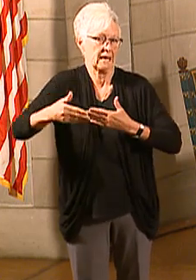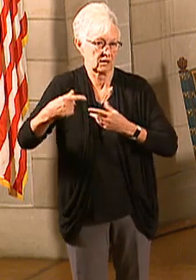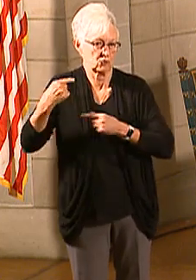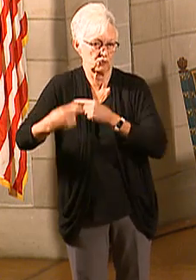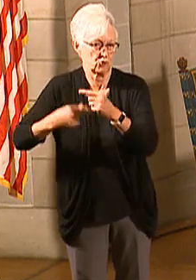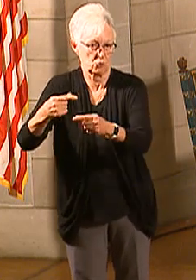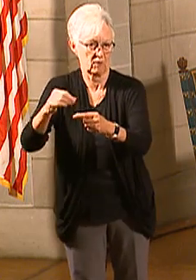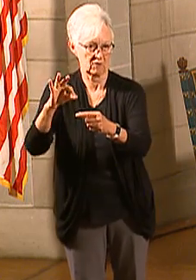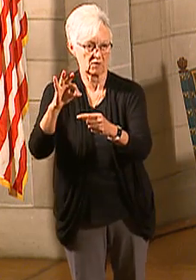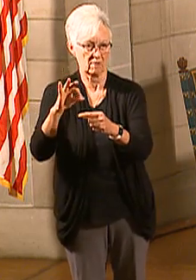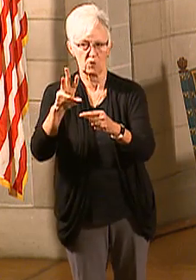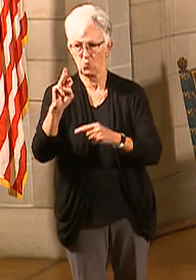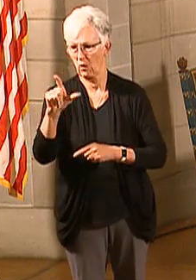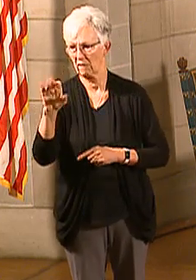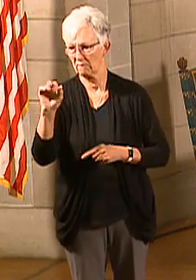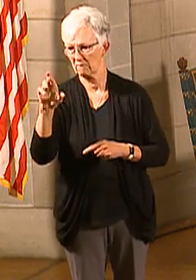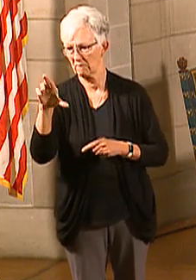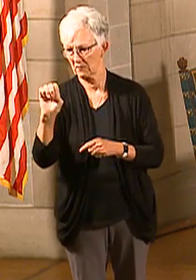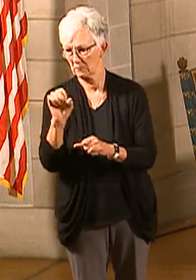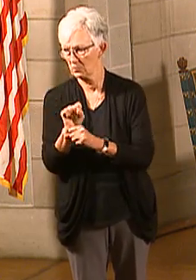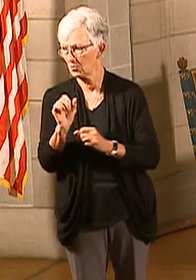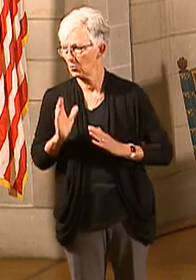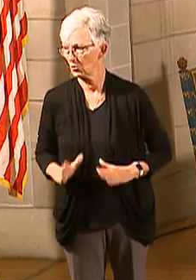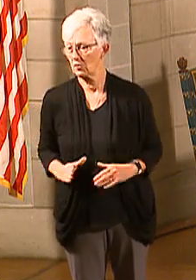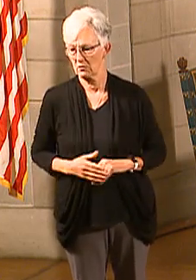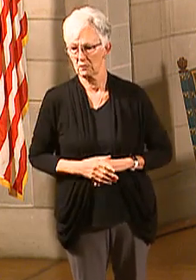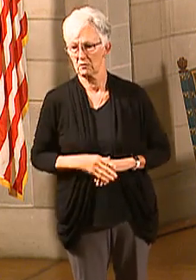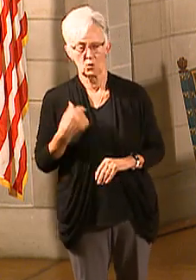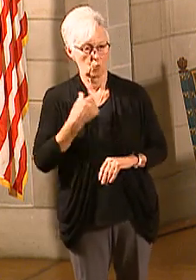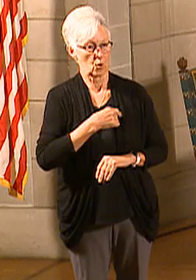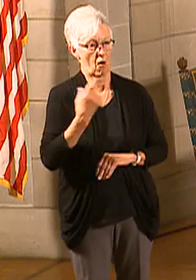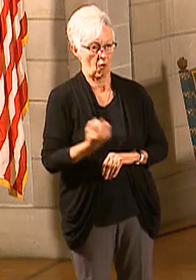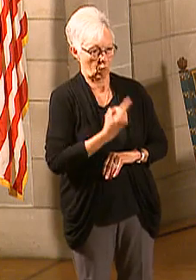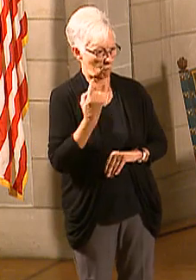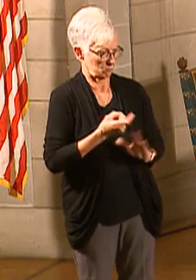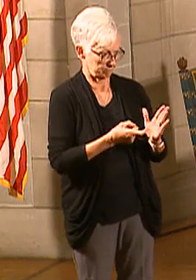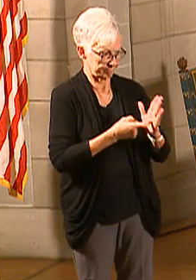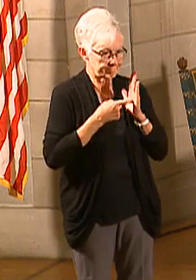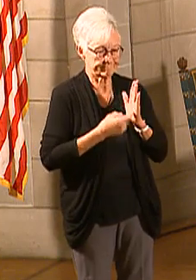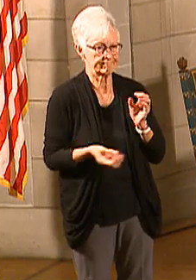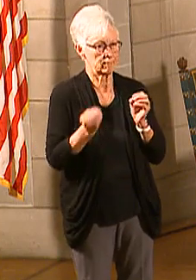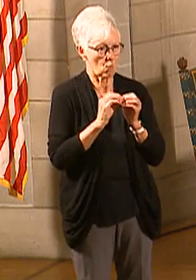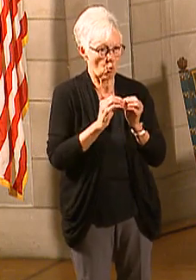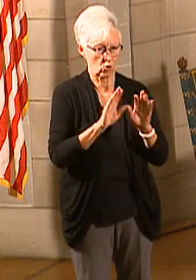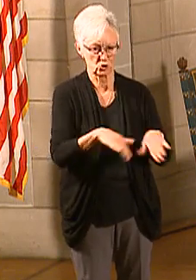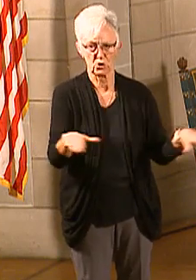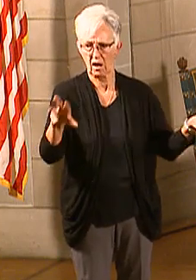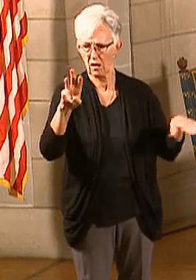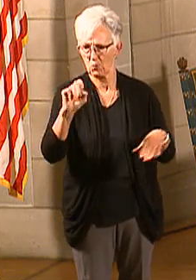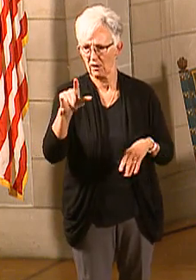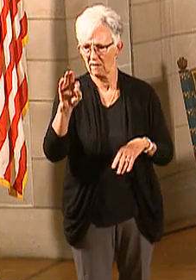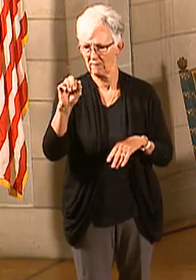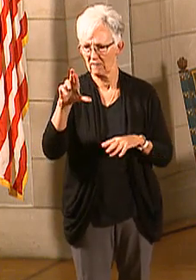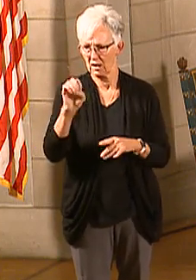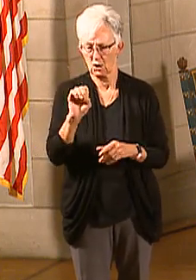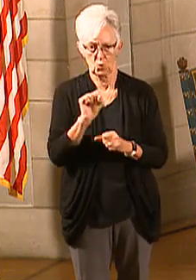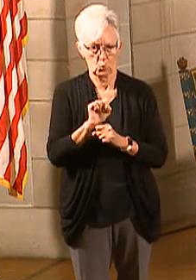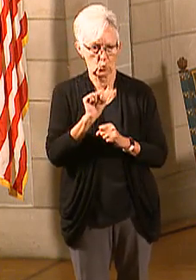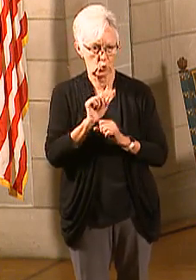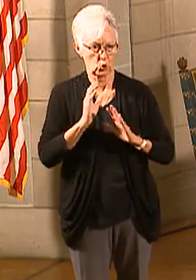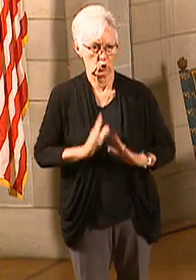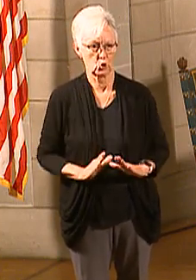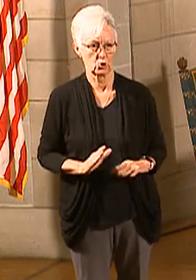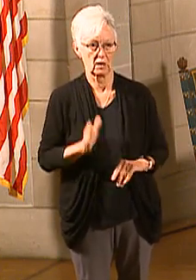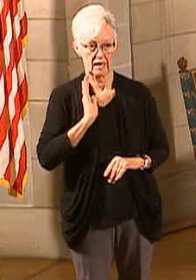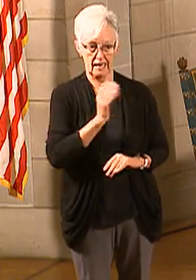know, there is a constant need for more child welfare workers. In order to fulfill staffing requirements during a period of worker shortages, the division